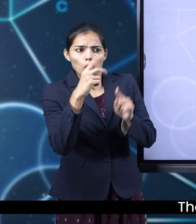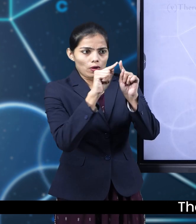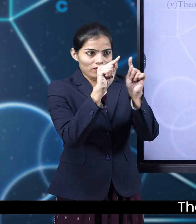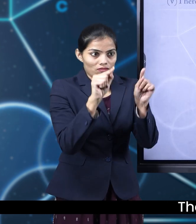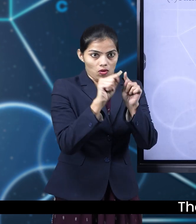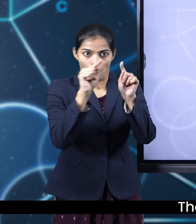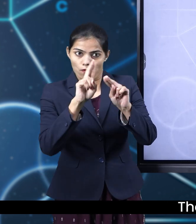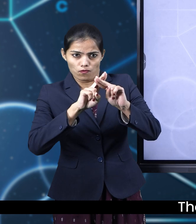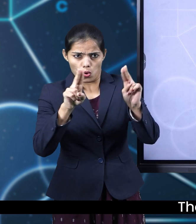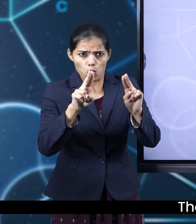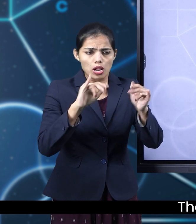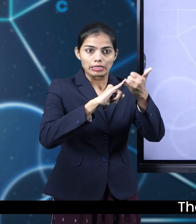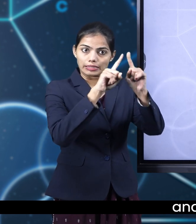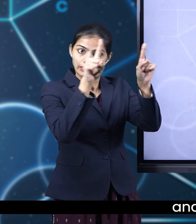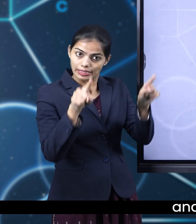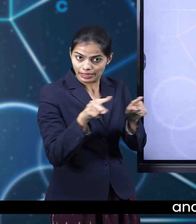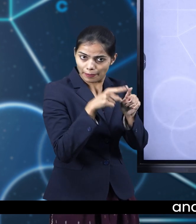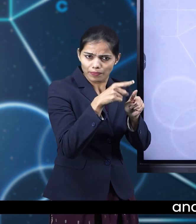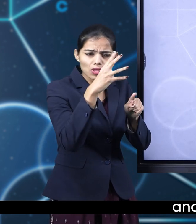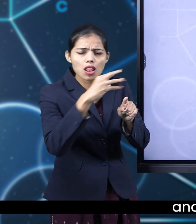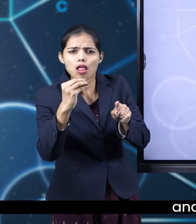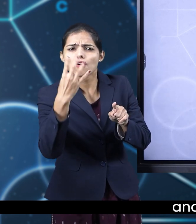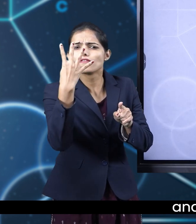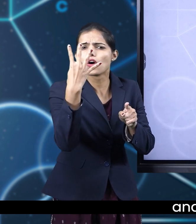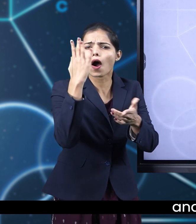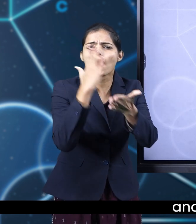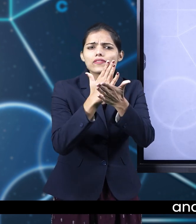there are 2 complete squares and 4 half squares in the figure.